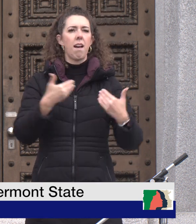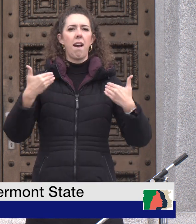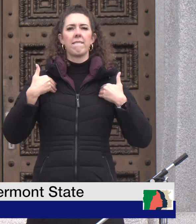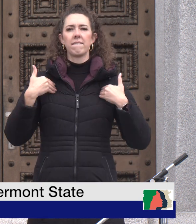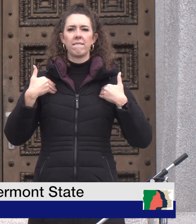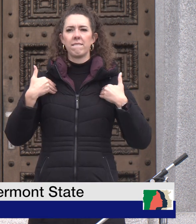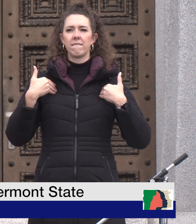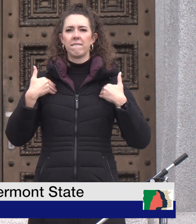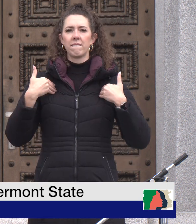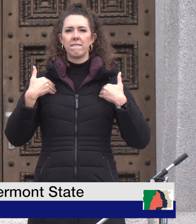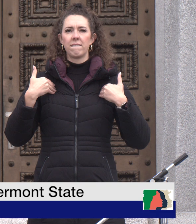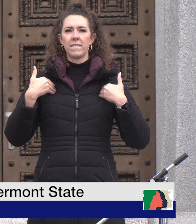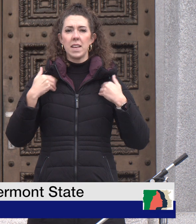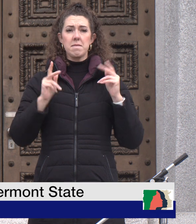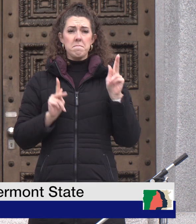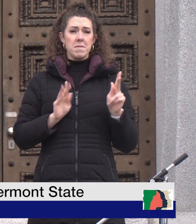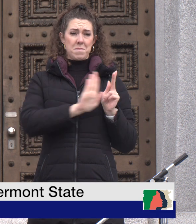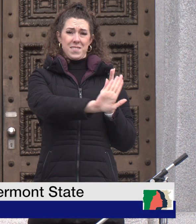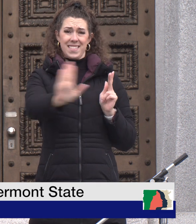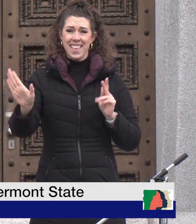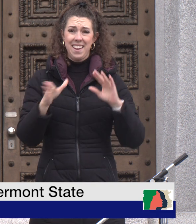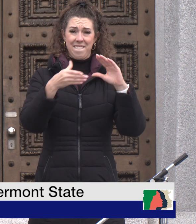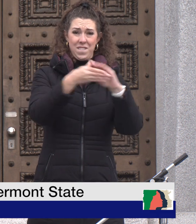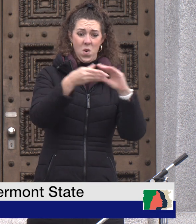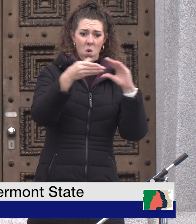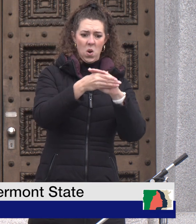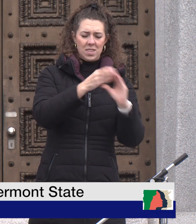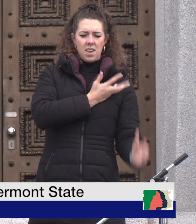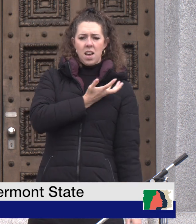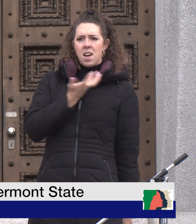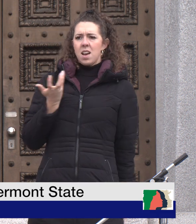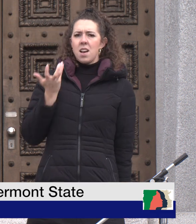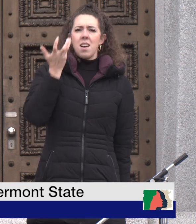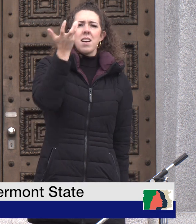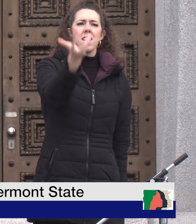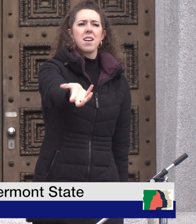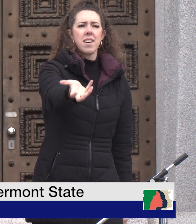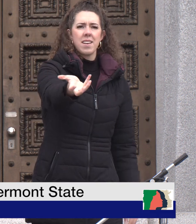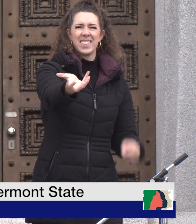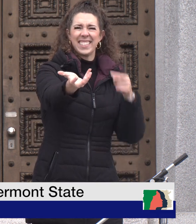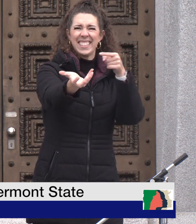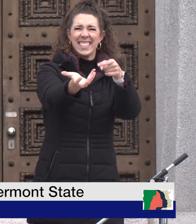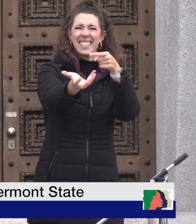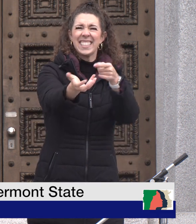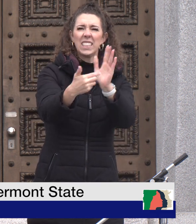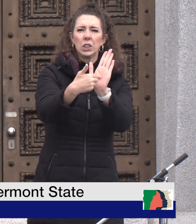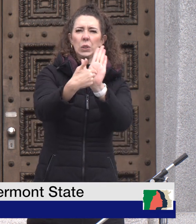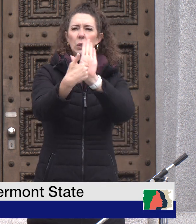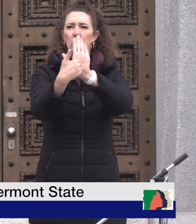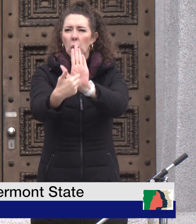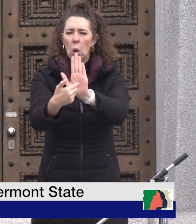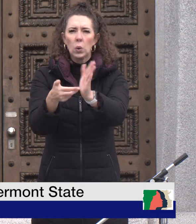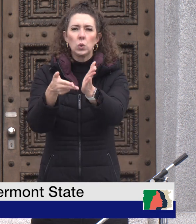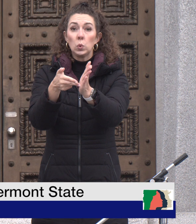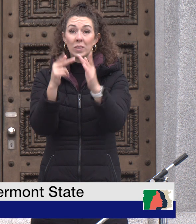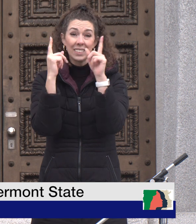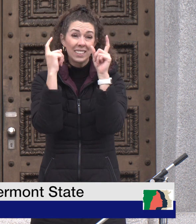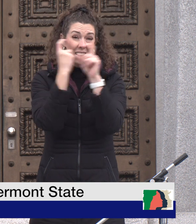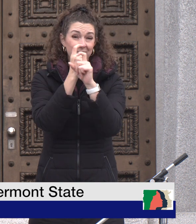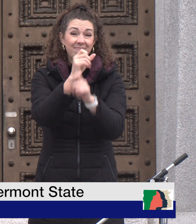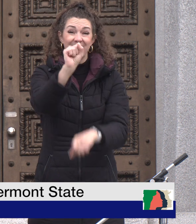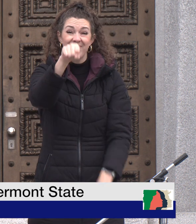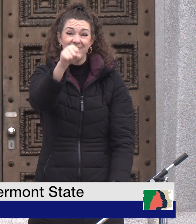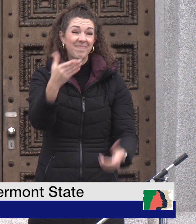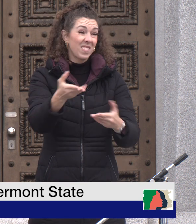voice of the individual. And it speaks paradoxical truths that can be hard to